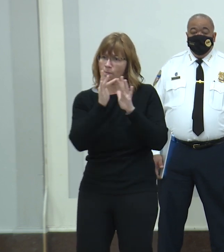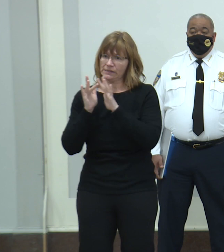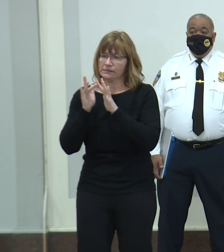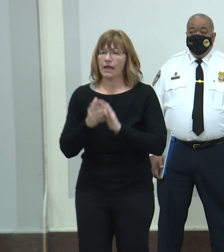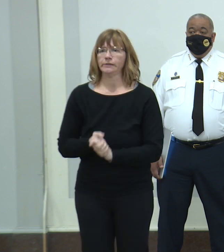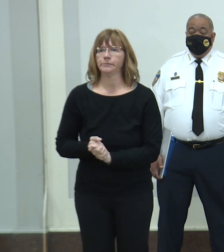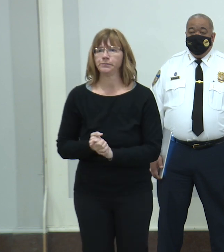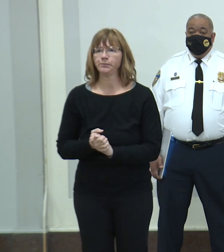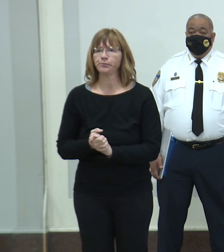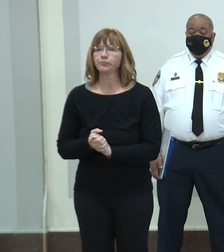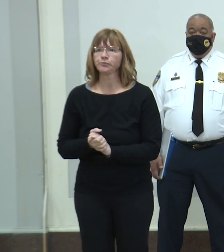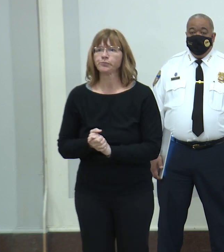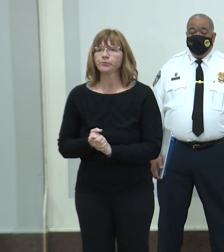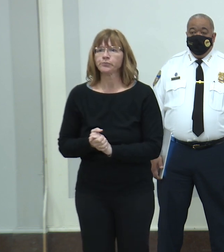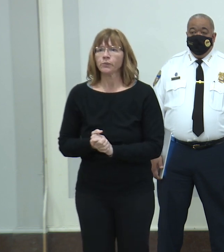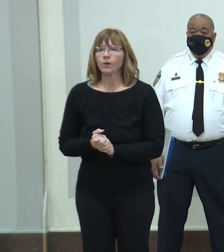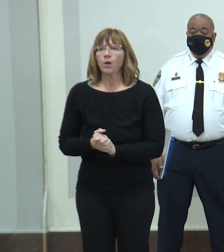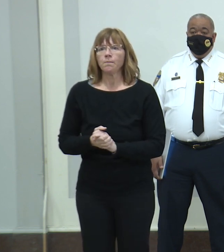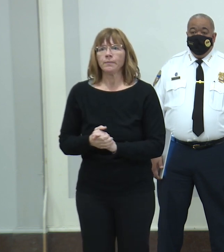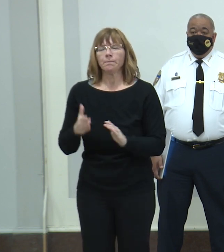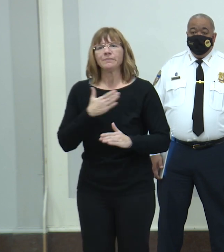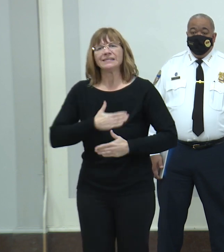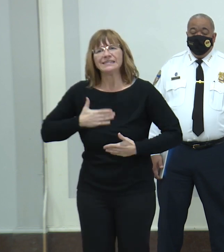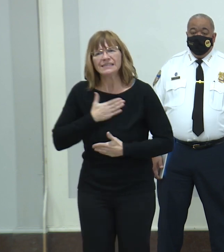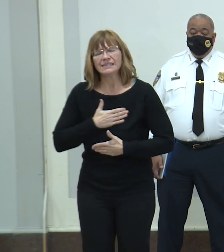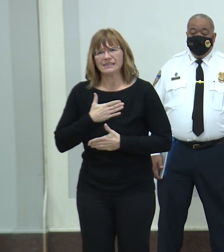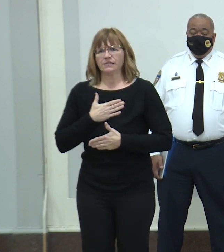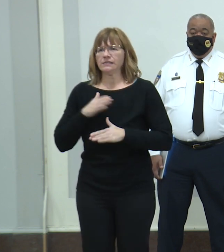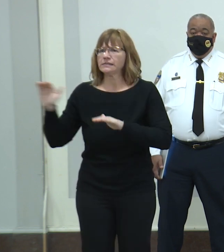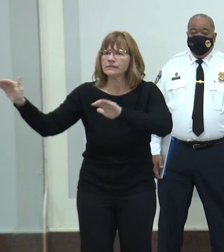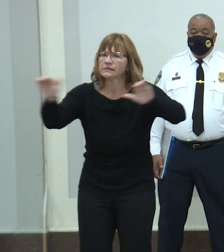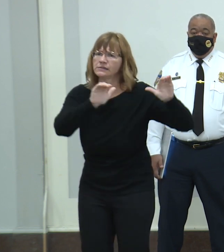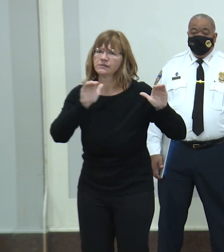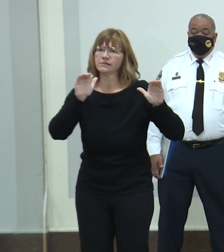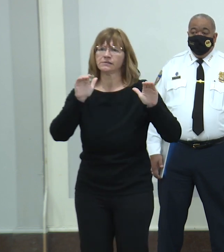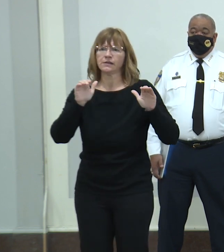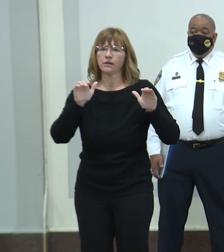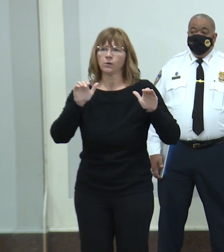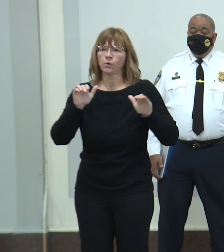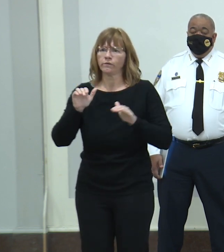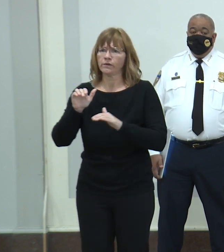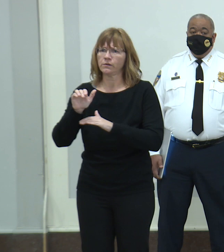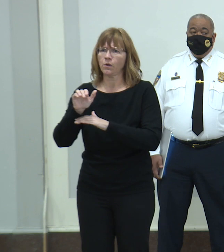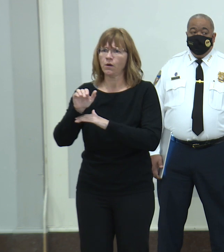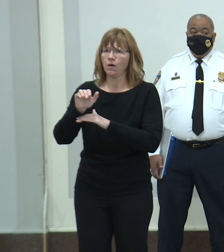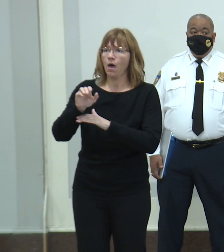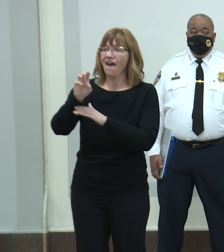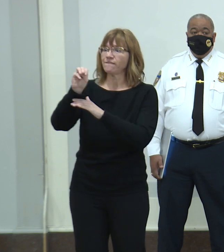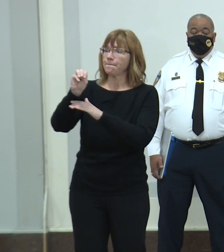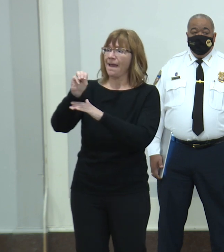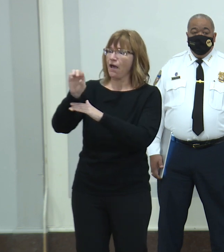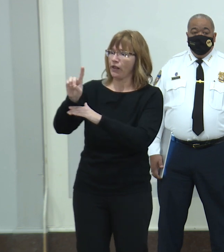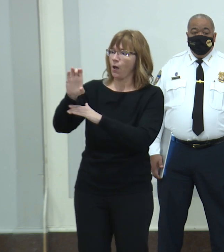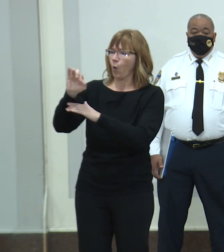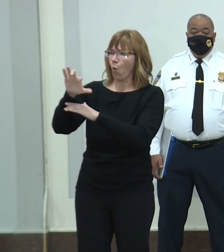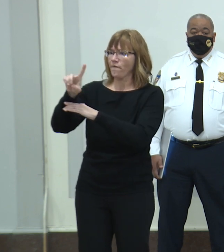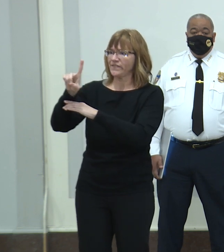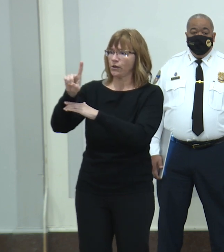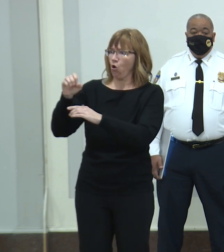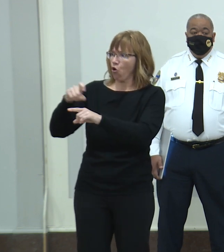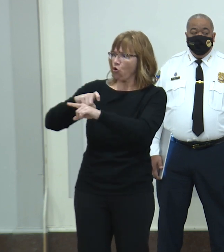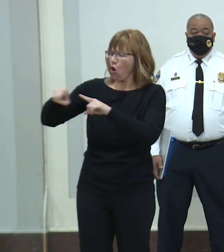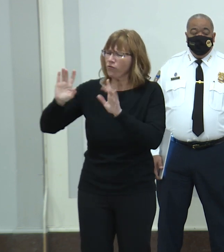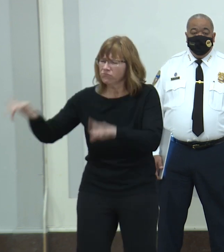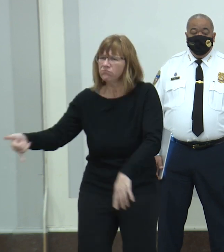coronavirus.baltimorecity.gov/testing. Additionally, please remember to pick up the phone when MD COVID calls, as our contact tracing programs also remain as vital as